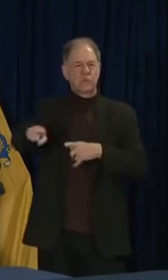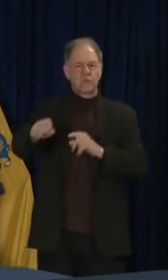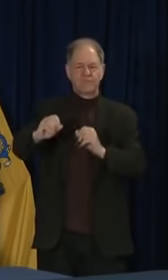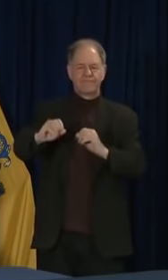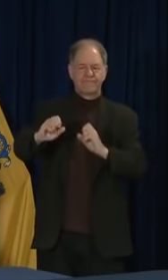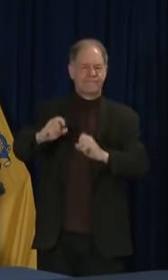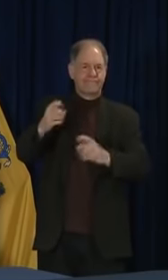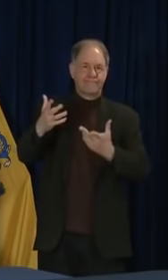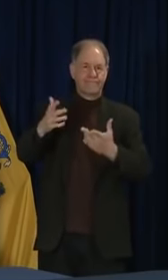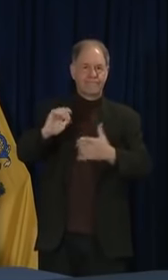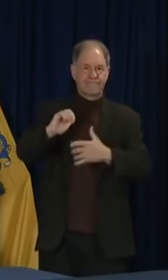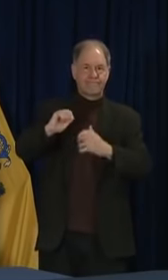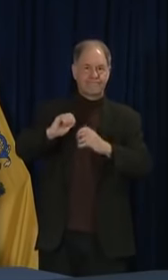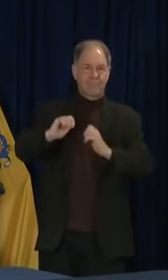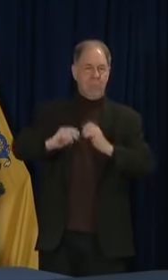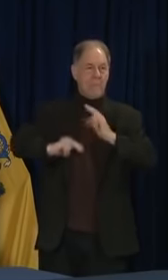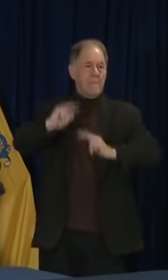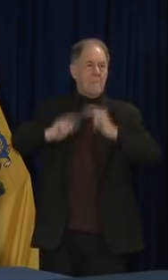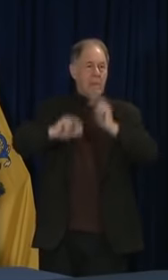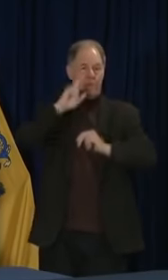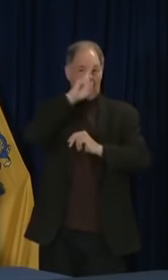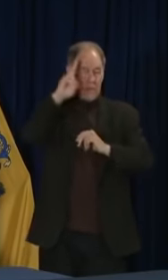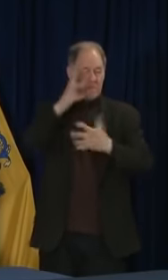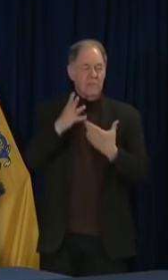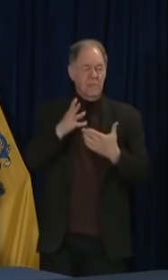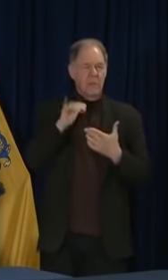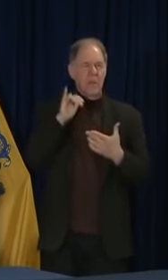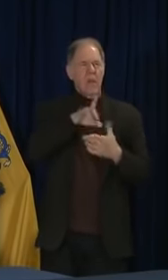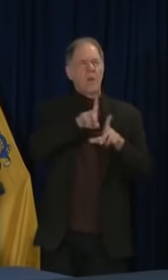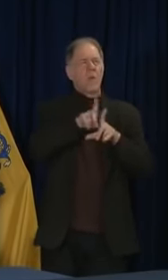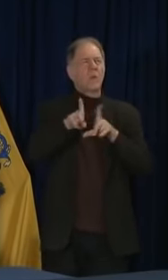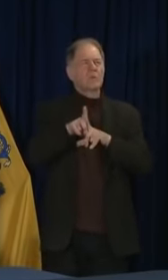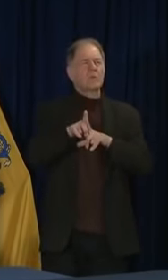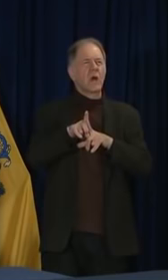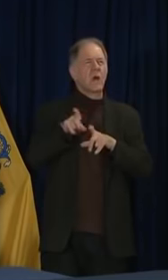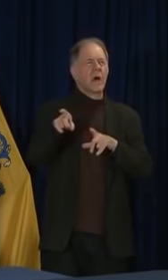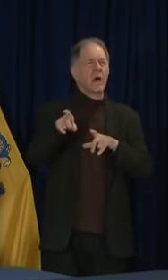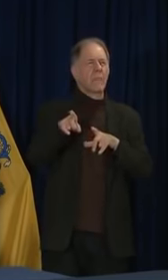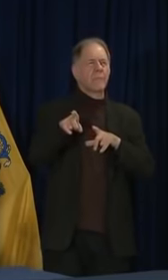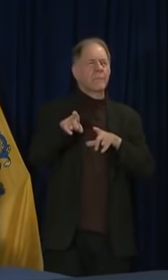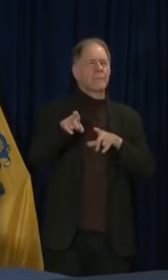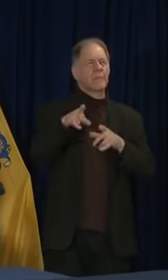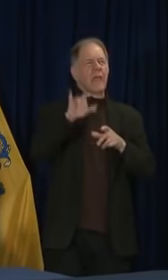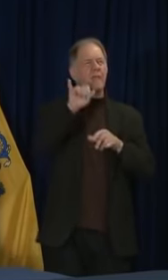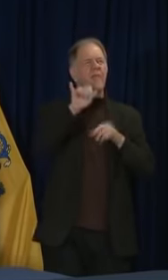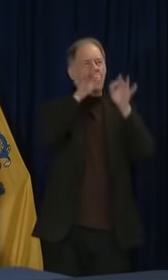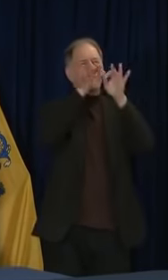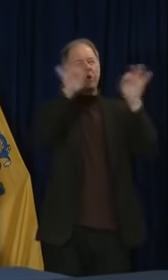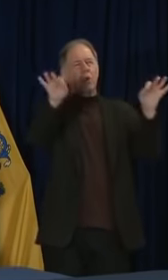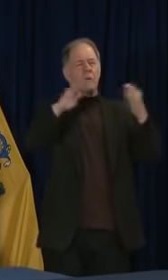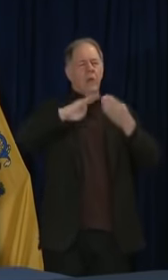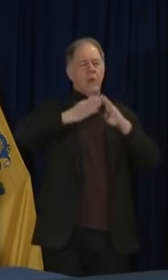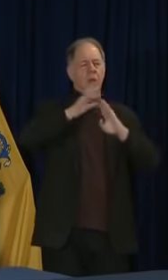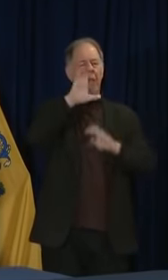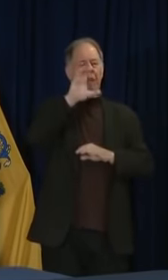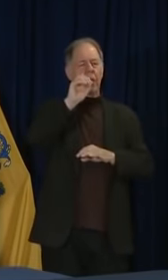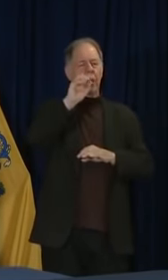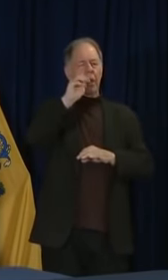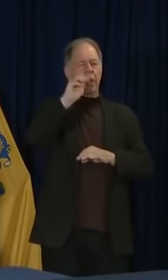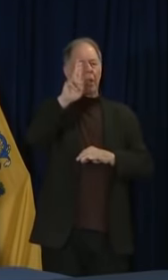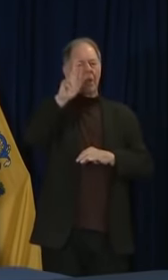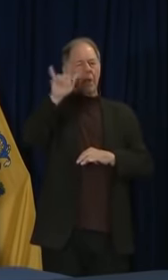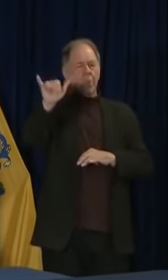with the president. And I had a second question about community spread. We'll go with that first. Well, I just wondered,